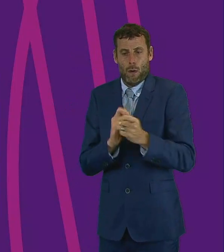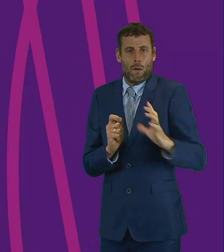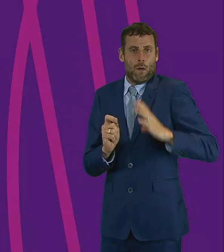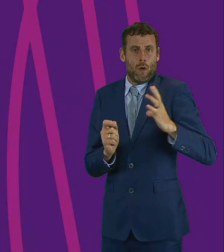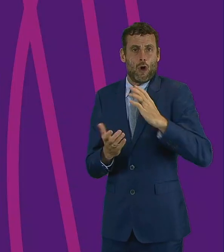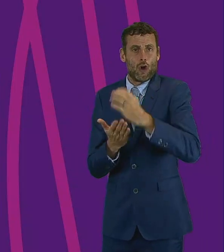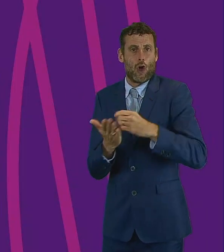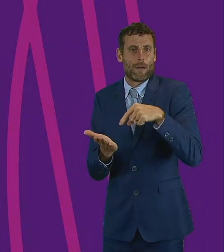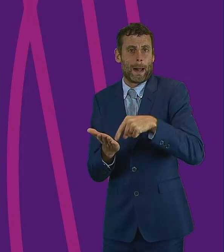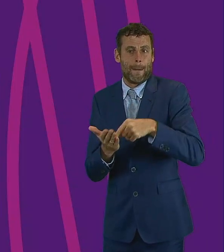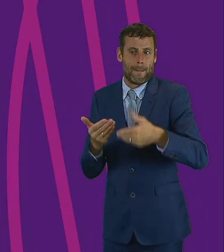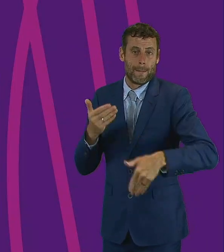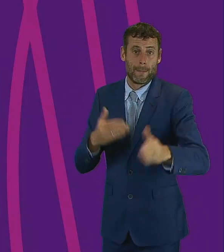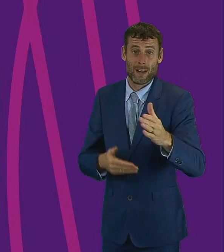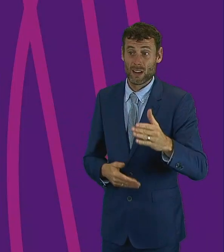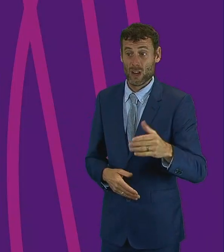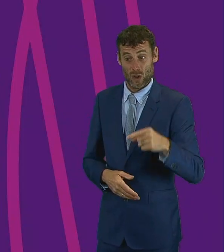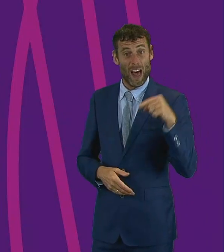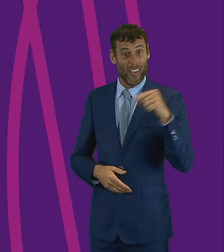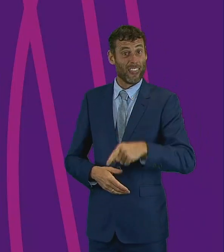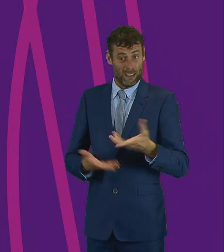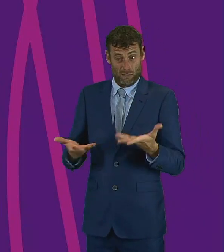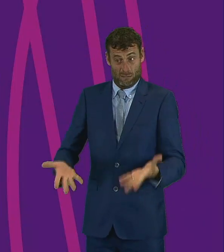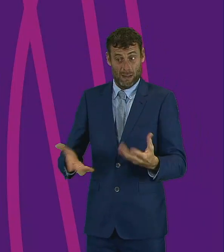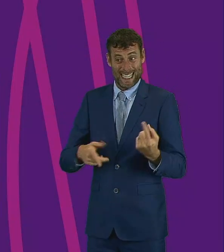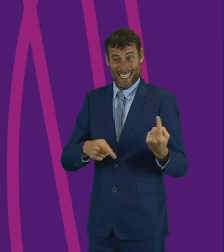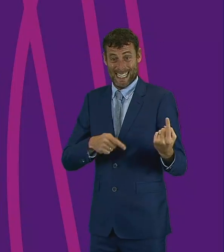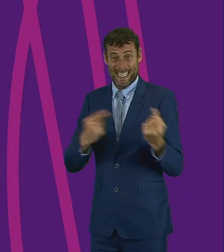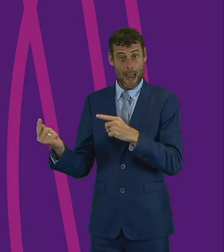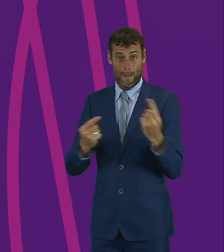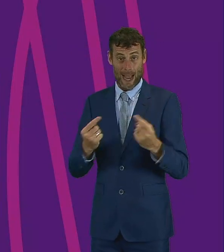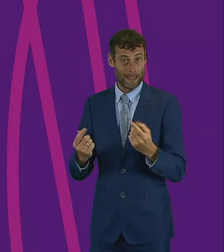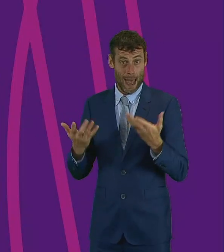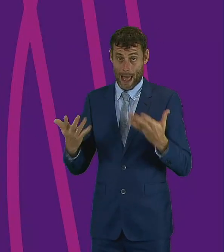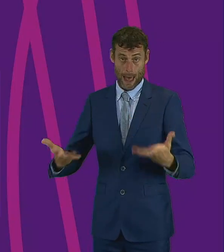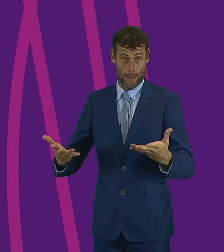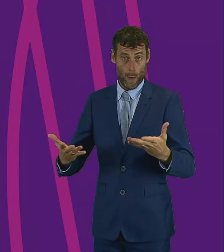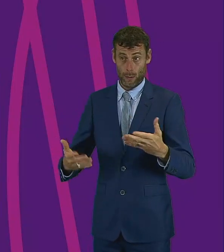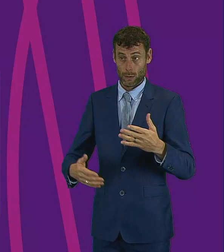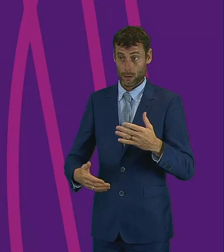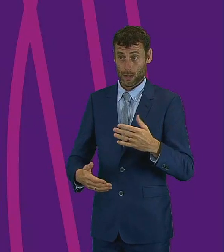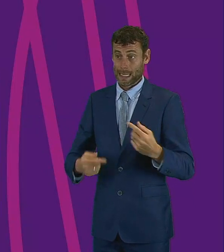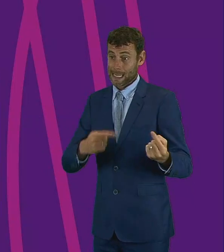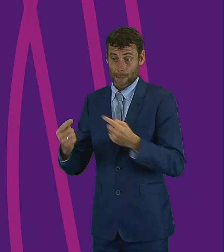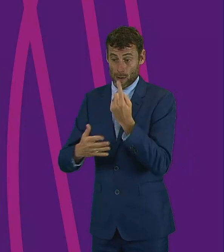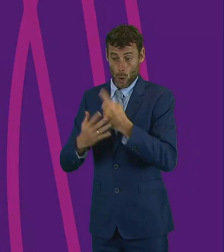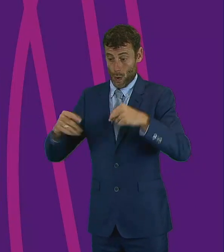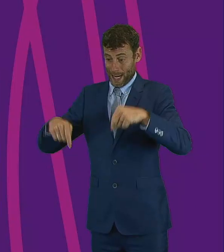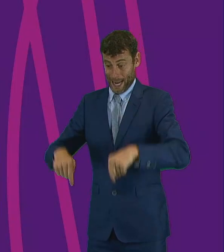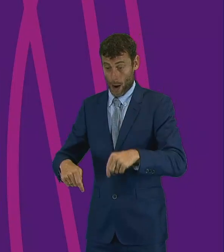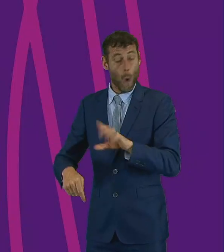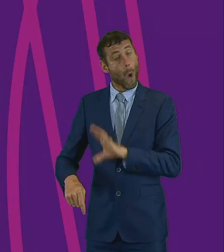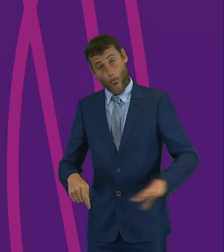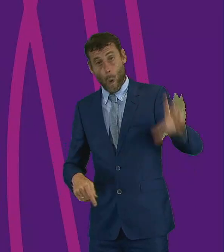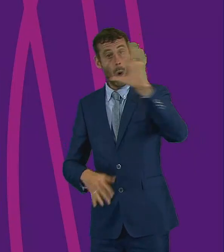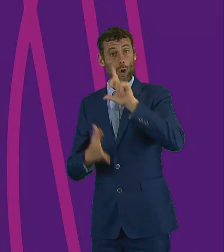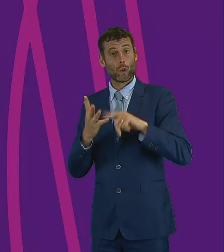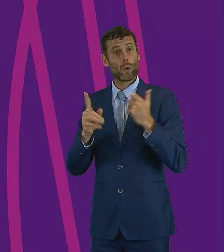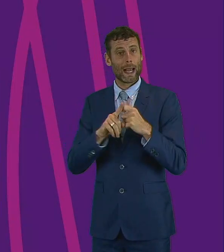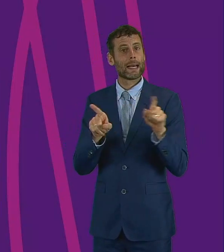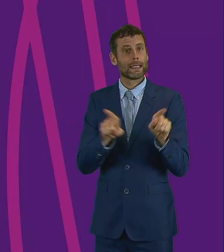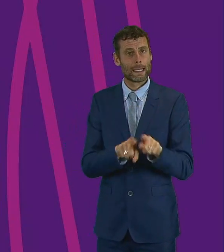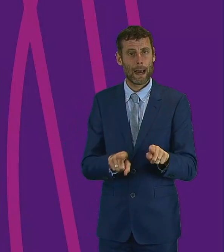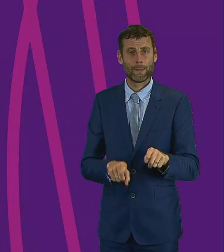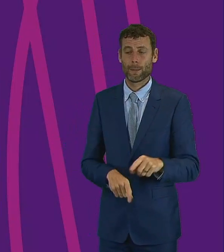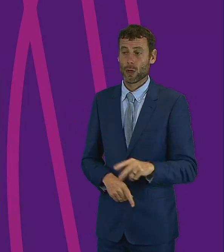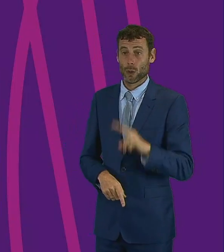in that. These are debates that are ongoing across the whole of the UK right now, and it's important, I think, particularly given the mistakes